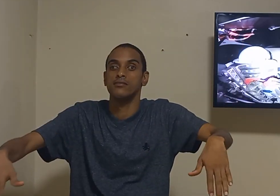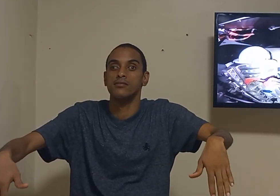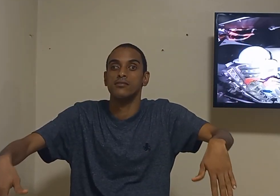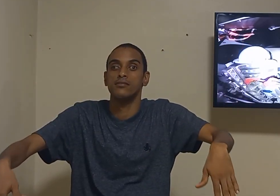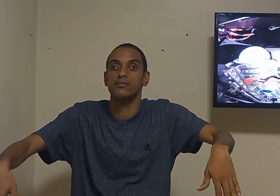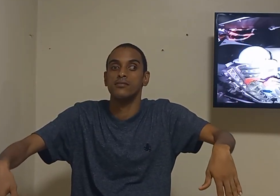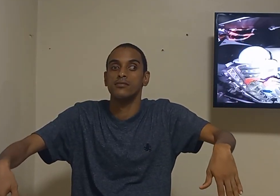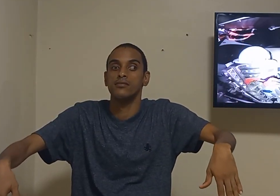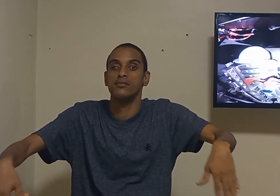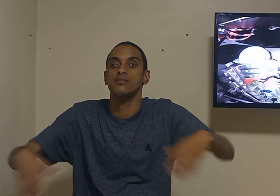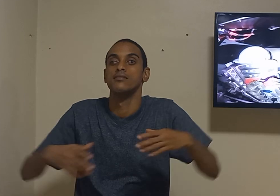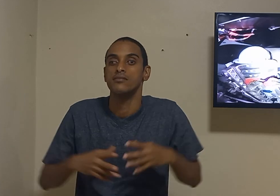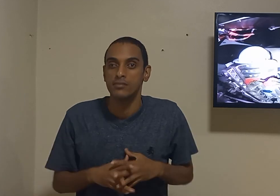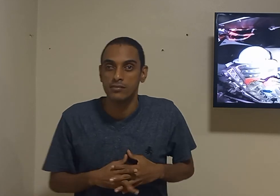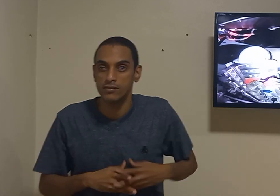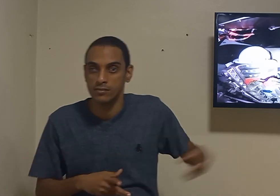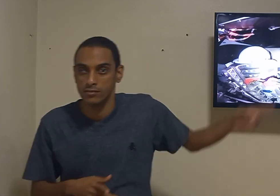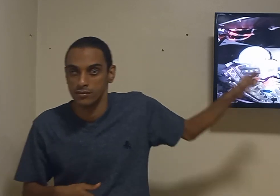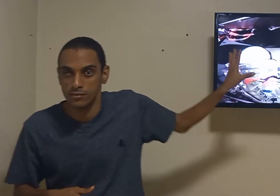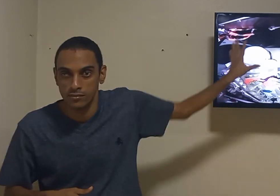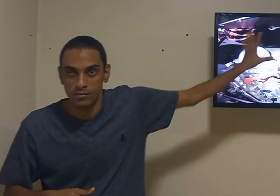Orion vehicle.